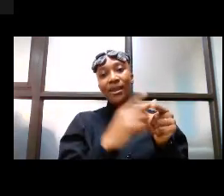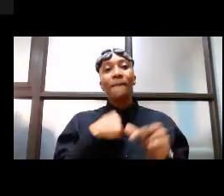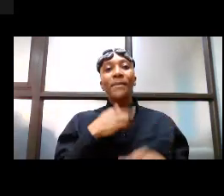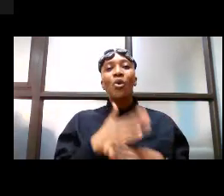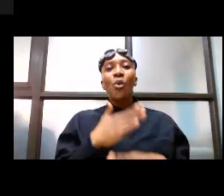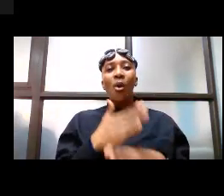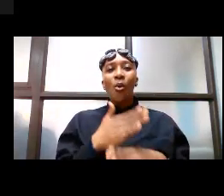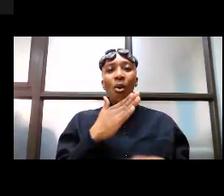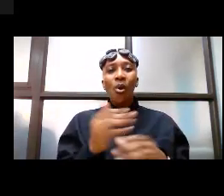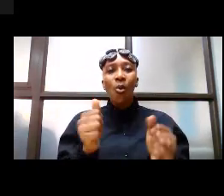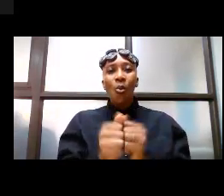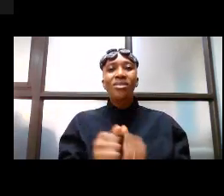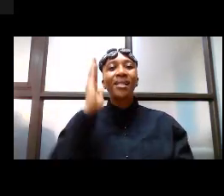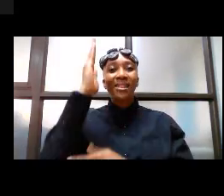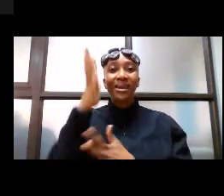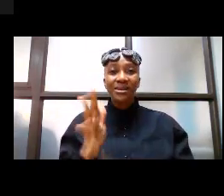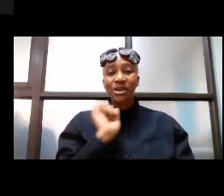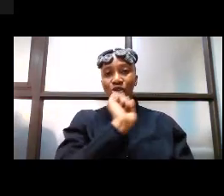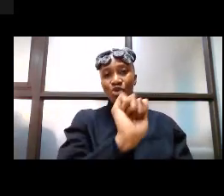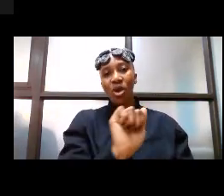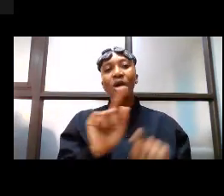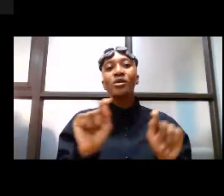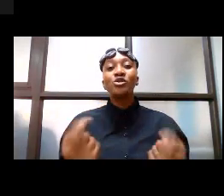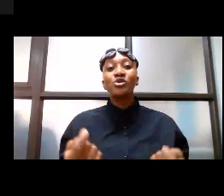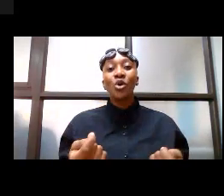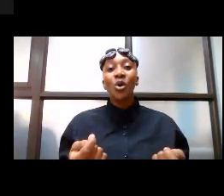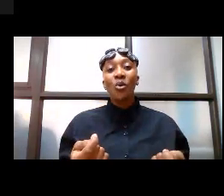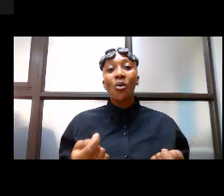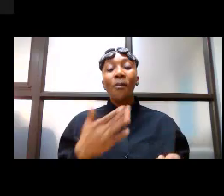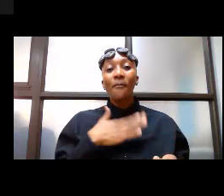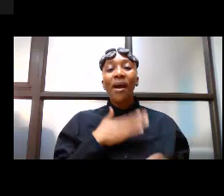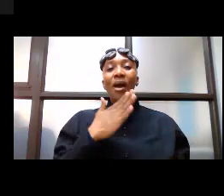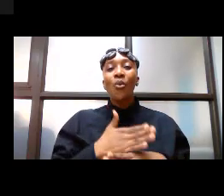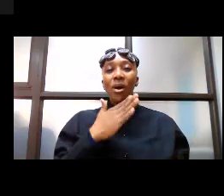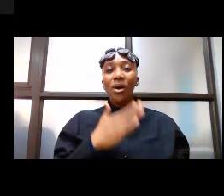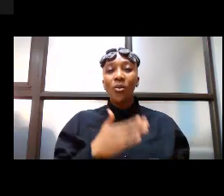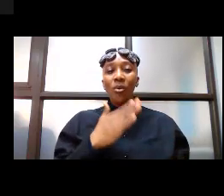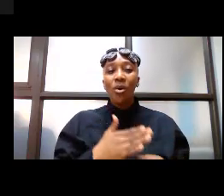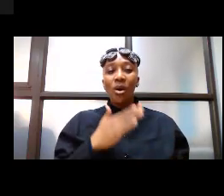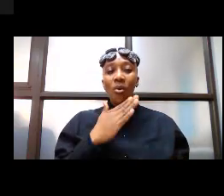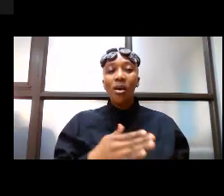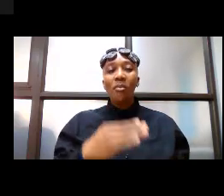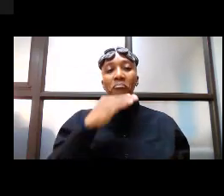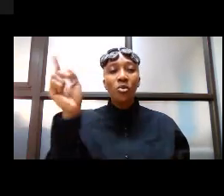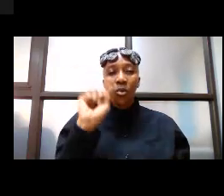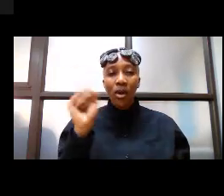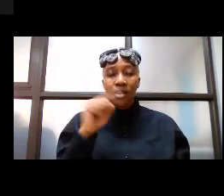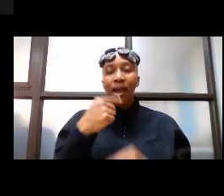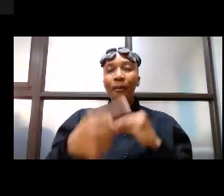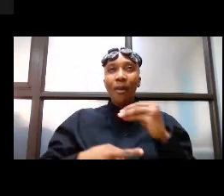of your lecturers, so my sort of work evolves around